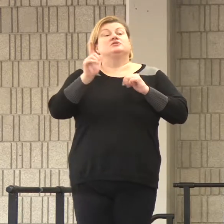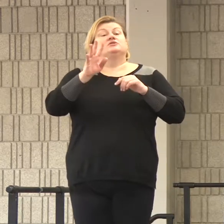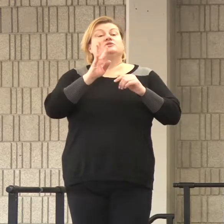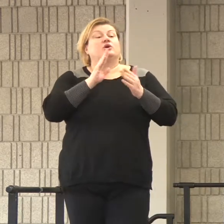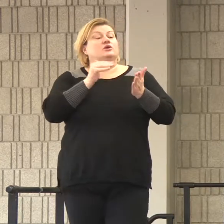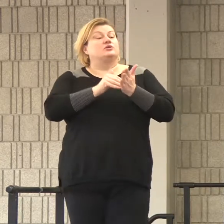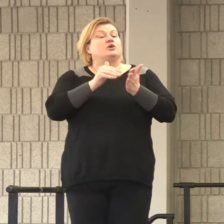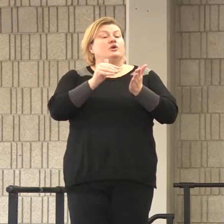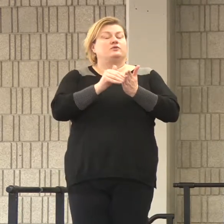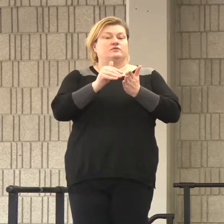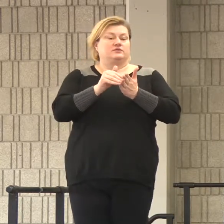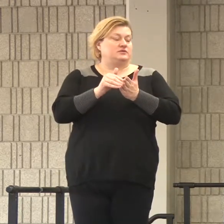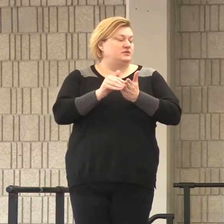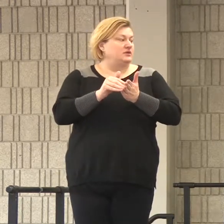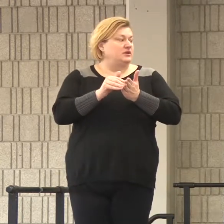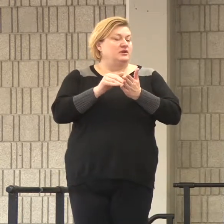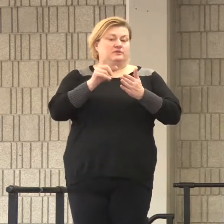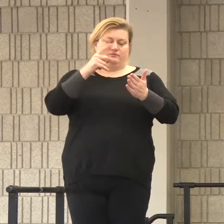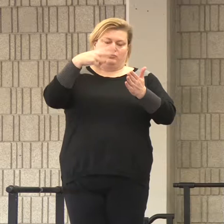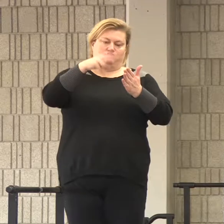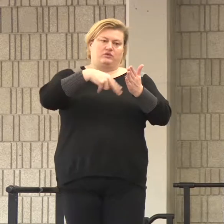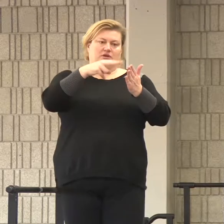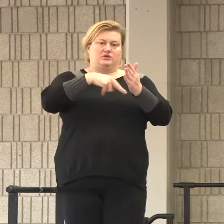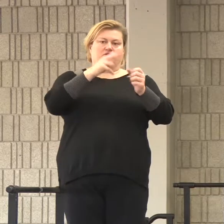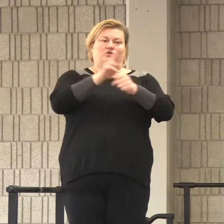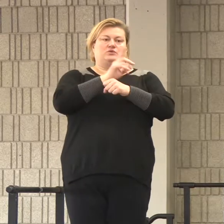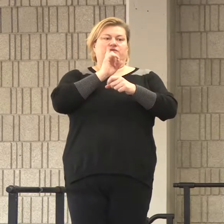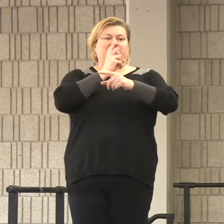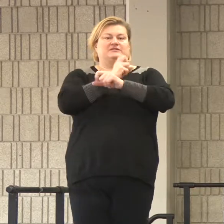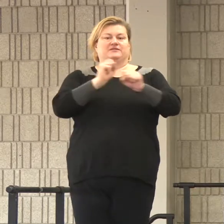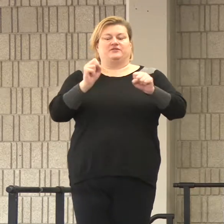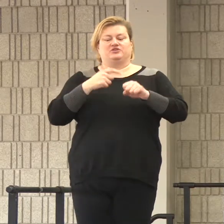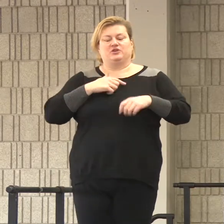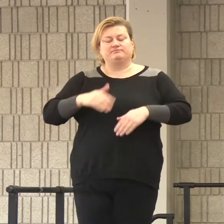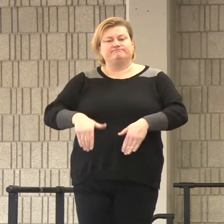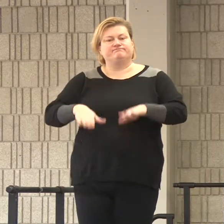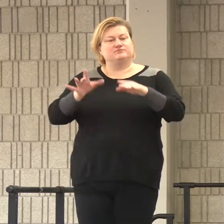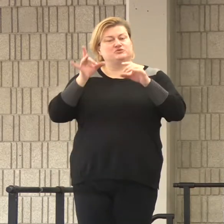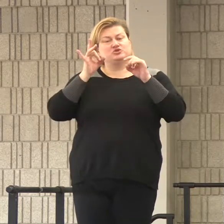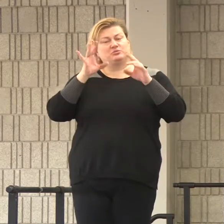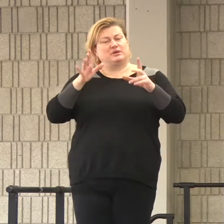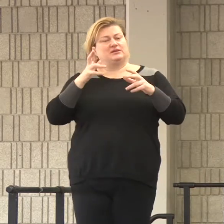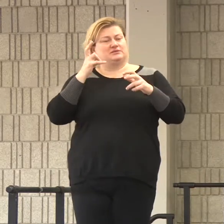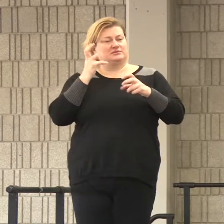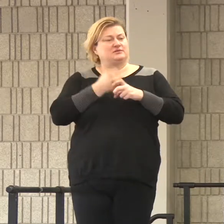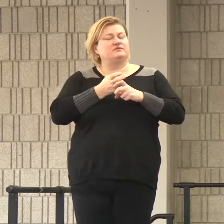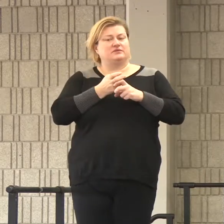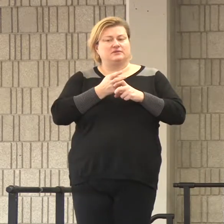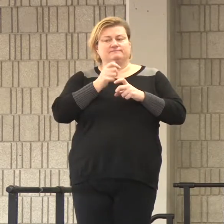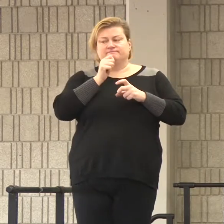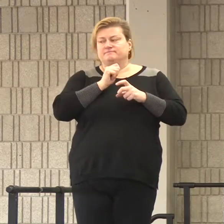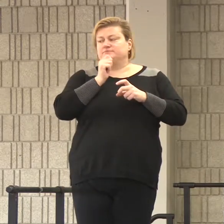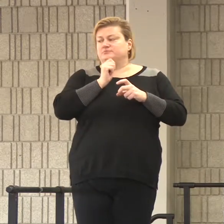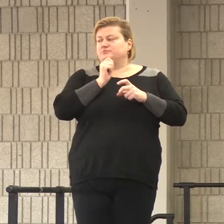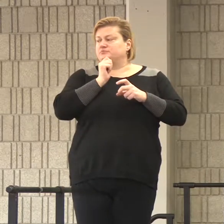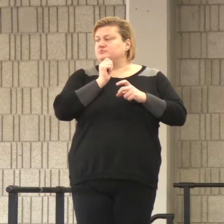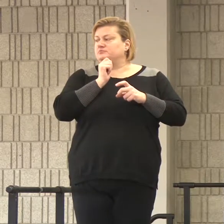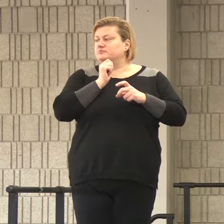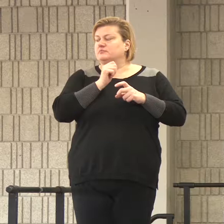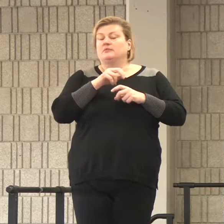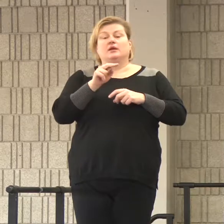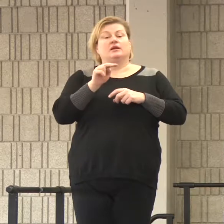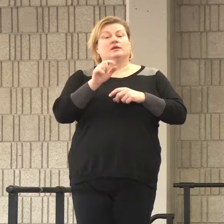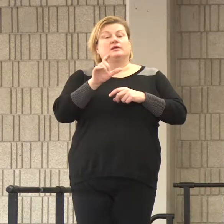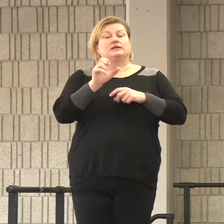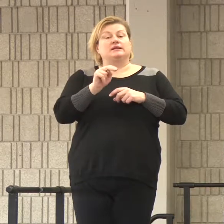the turning to reading for salvation from a traumatic and difficult childhood that she endured. And of course, Nelson